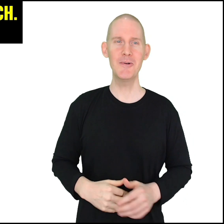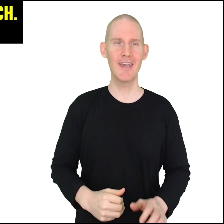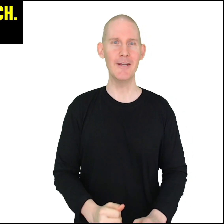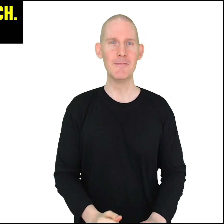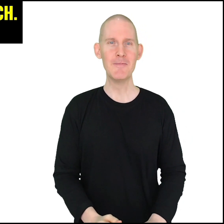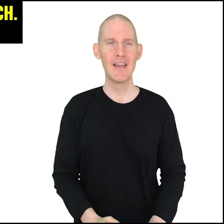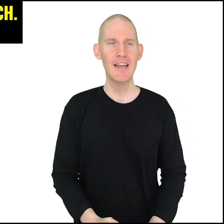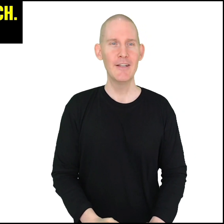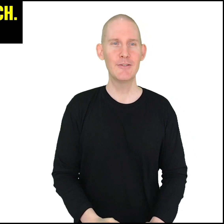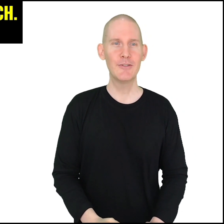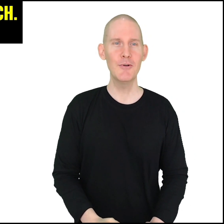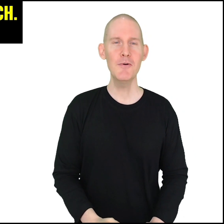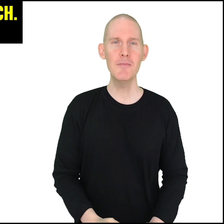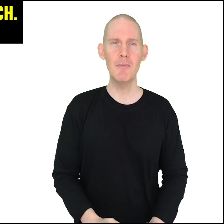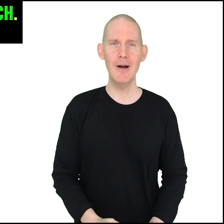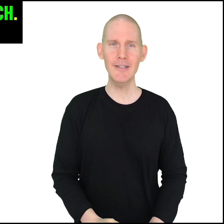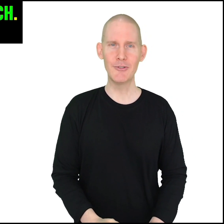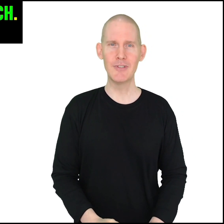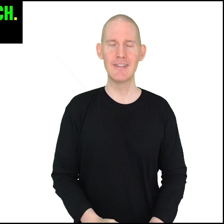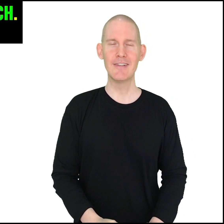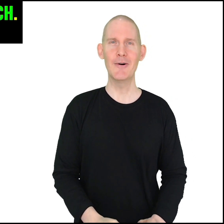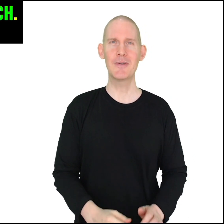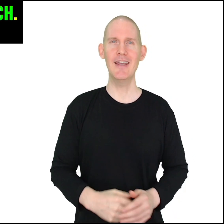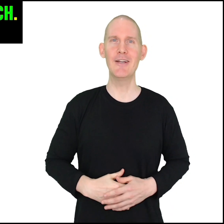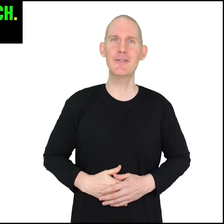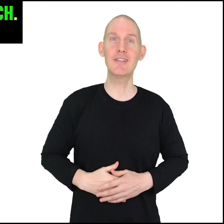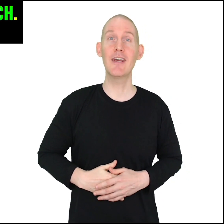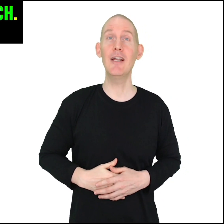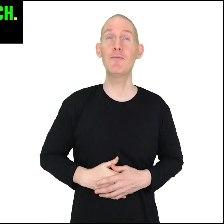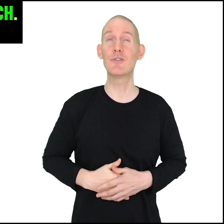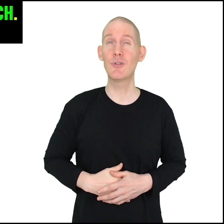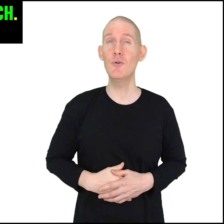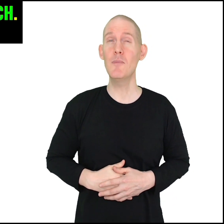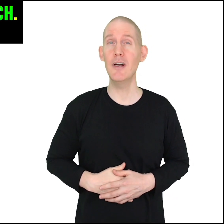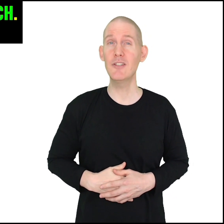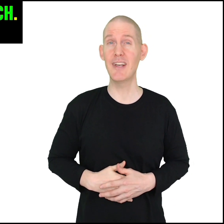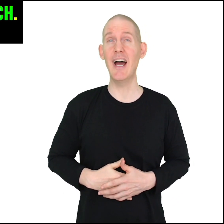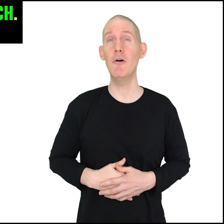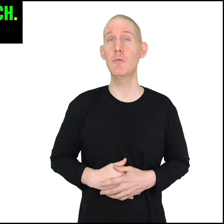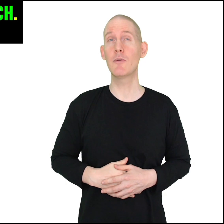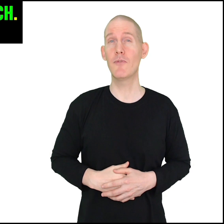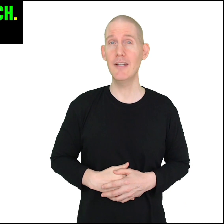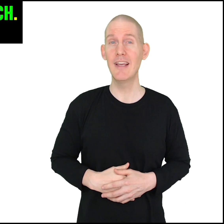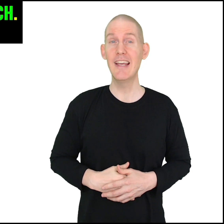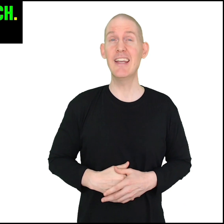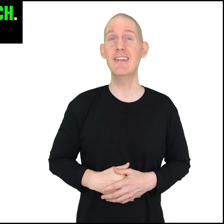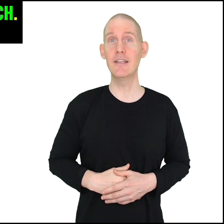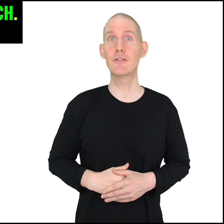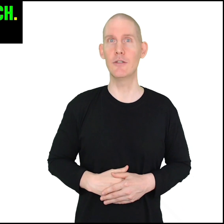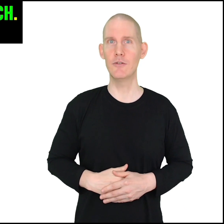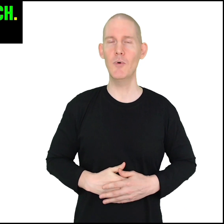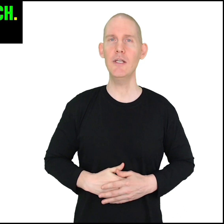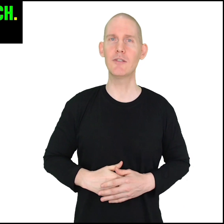Okay. Too much. Okay, here's the sign for too much and how it would fit in this situation.